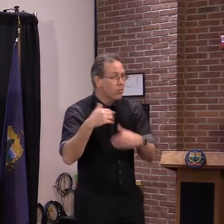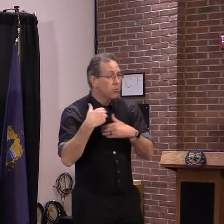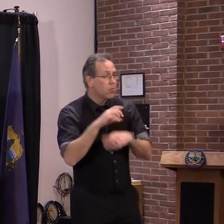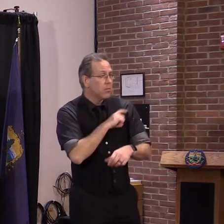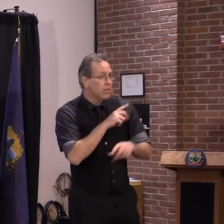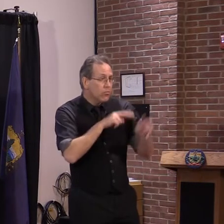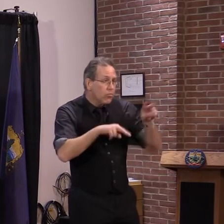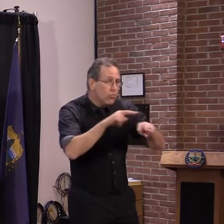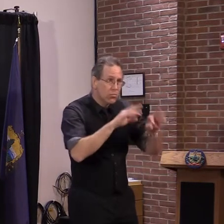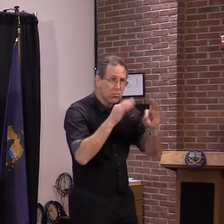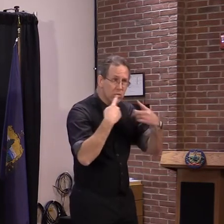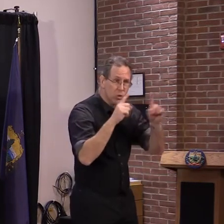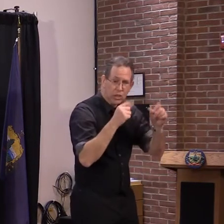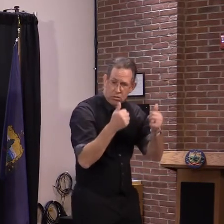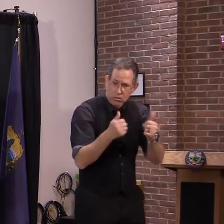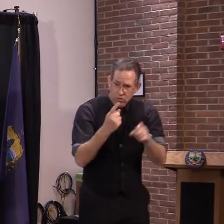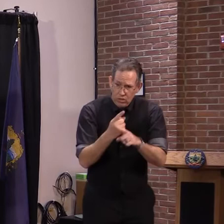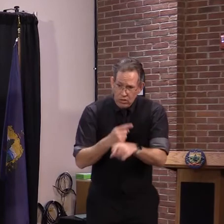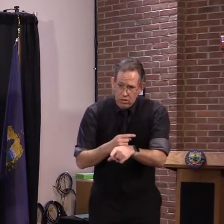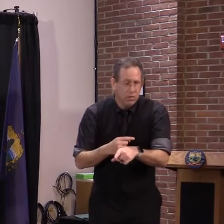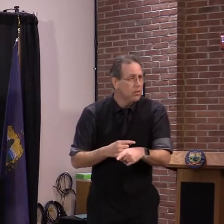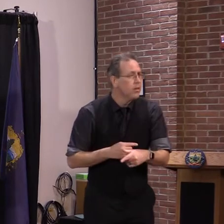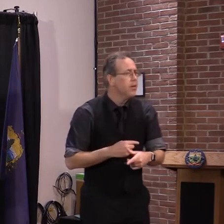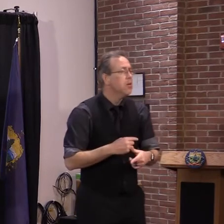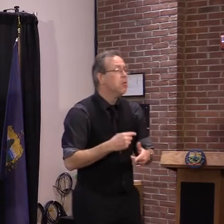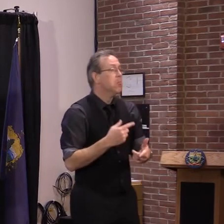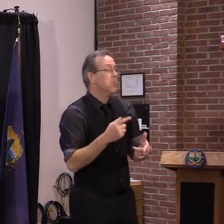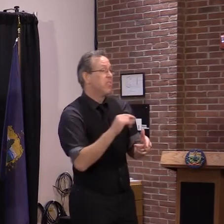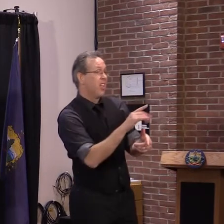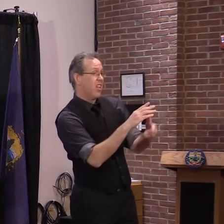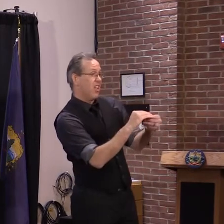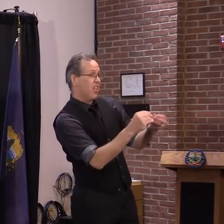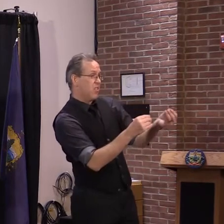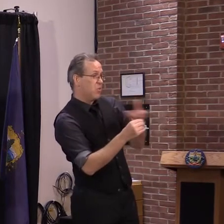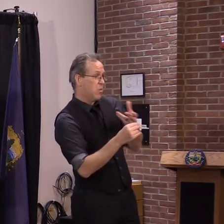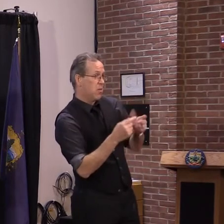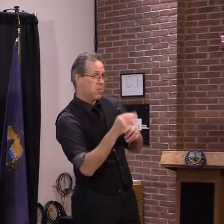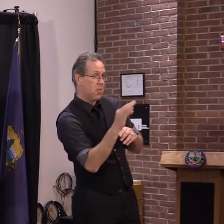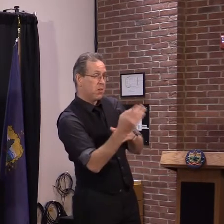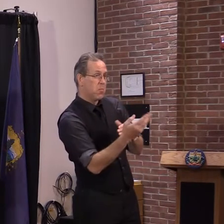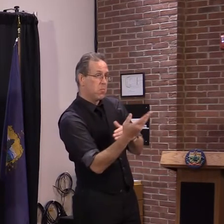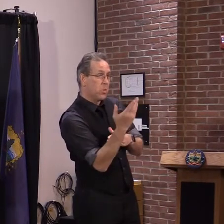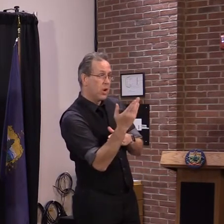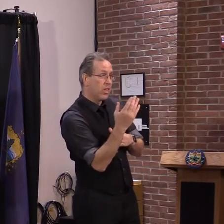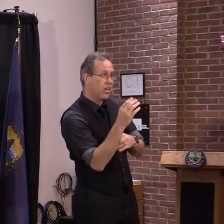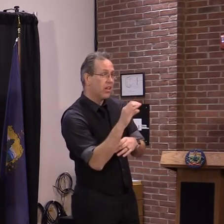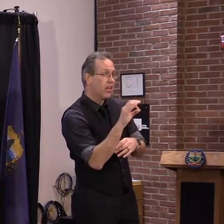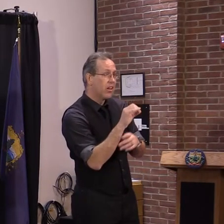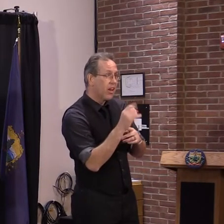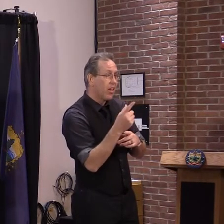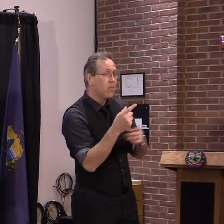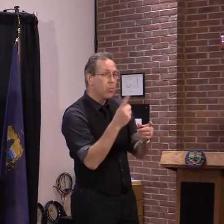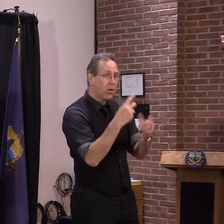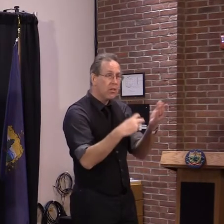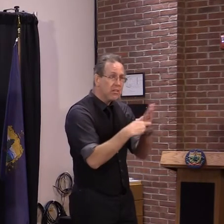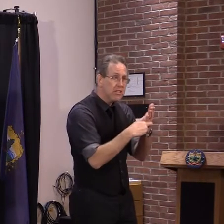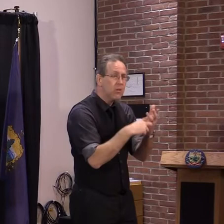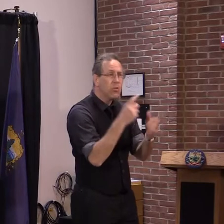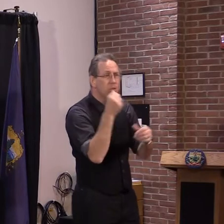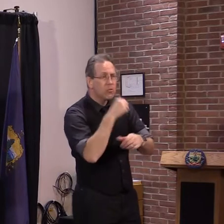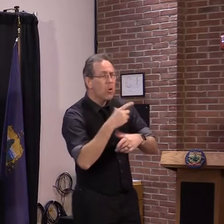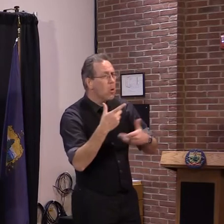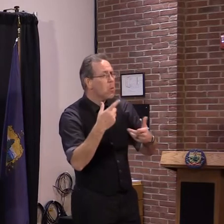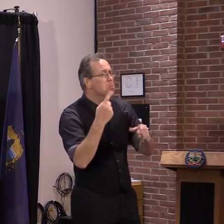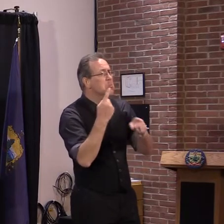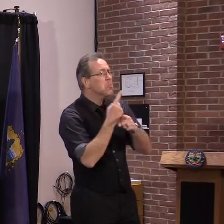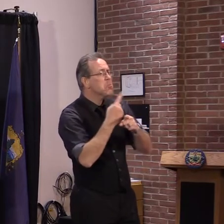Based on your description of that particular one, yes. I think when they're done in a way that's informed by trends,